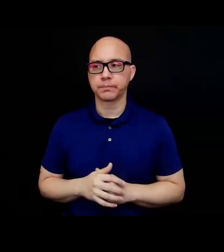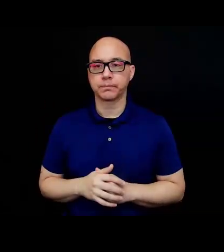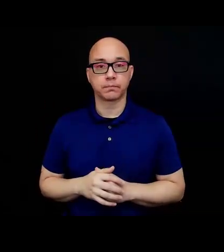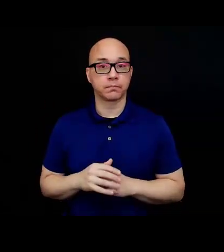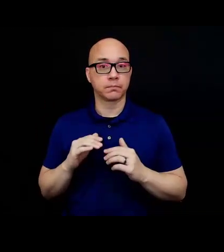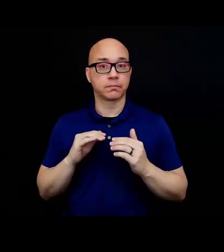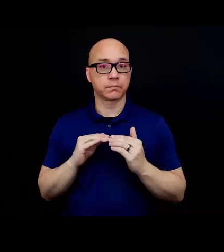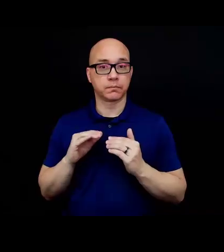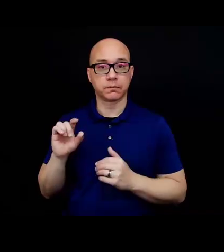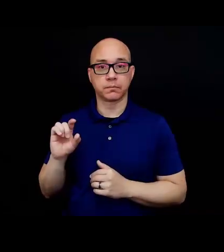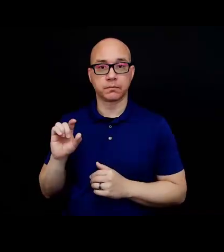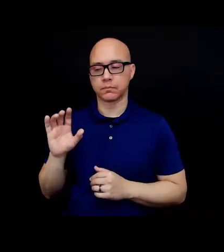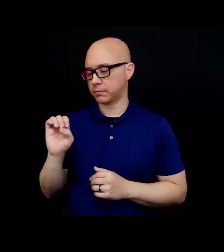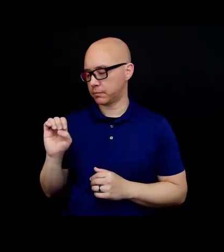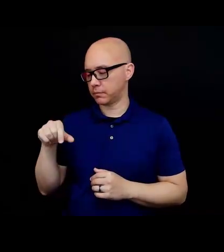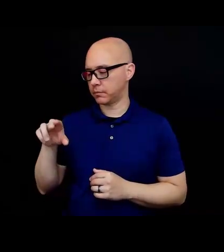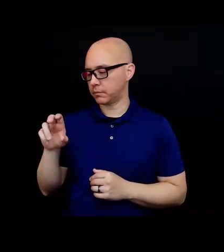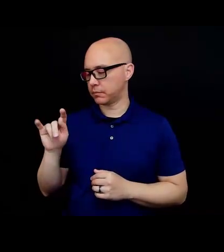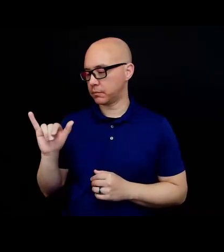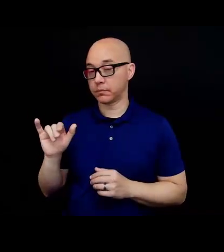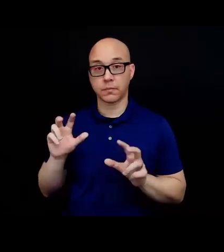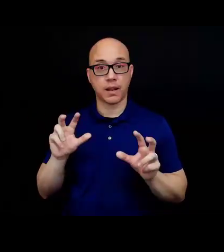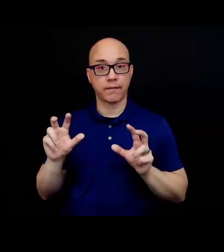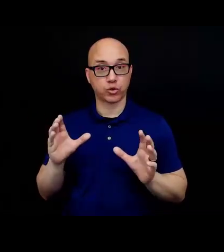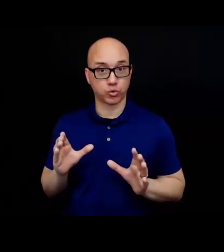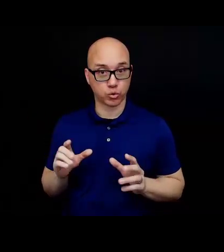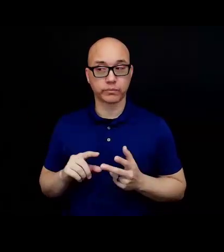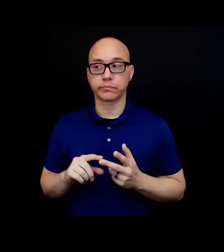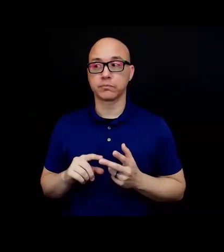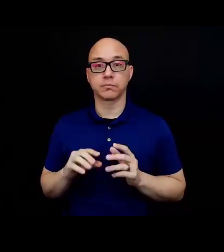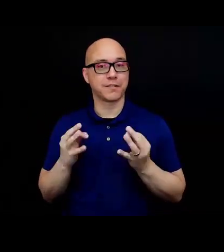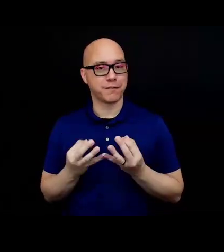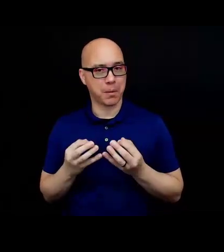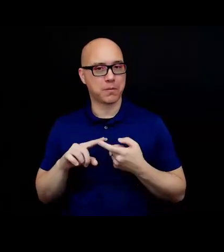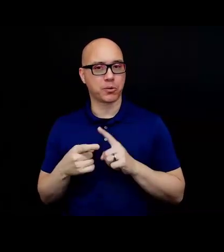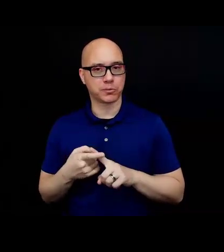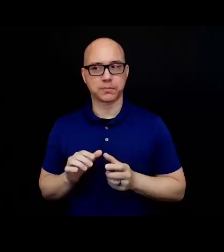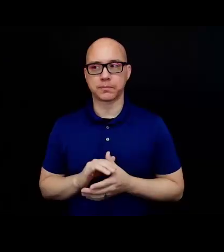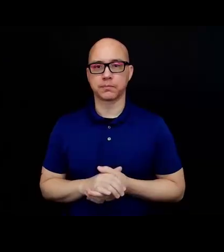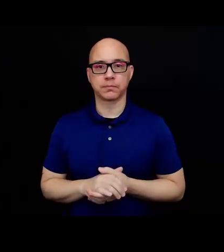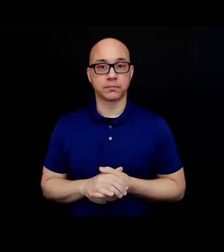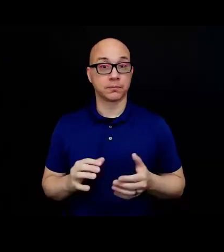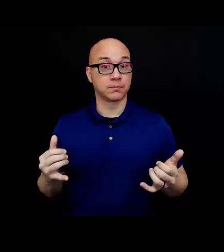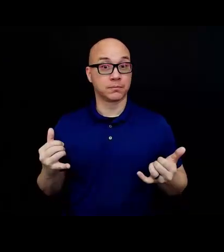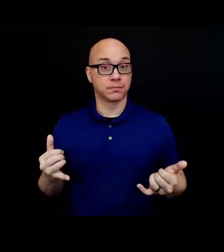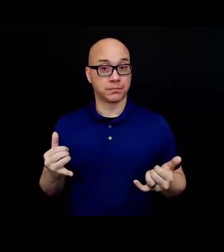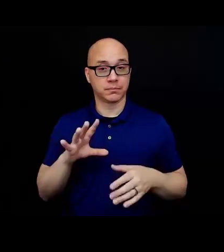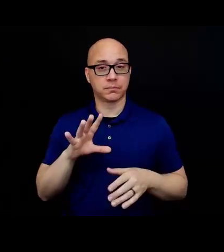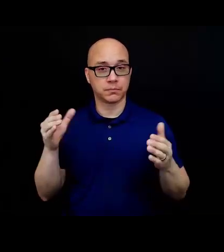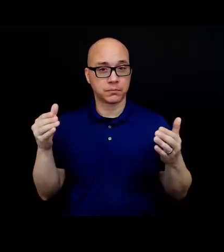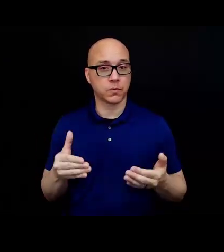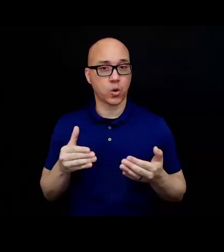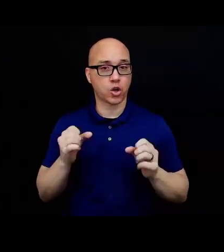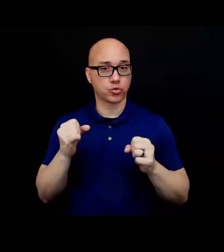equity investors, and family and friends. So again, now we're talking about funding strategies.